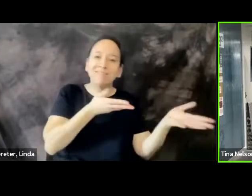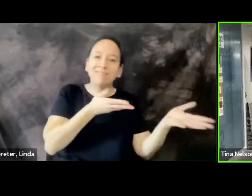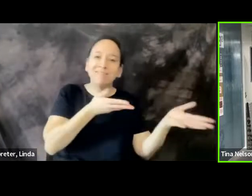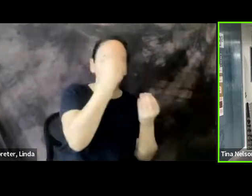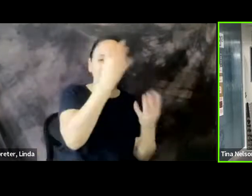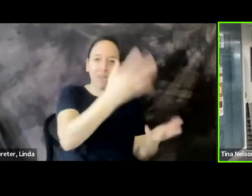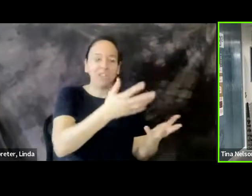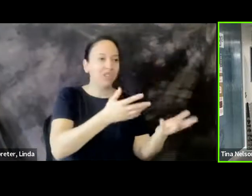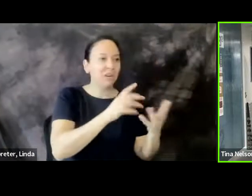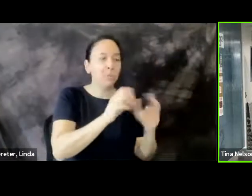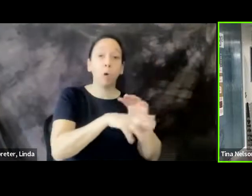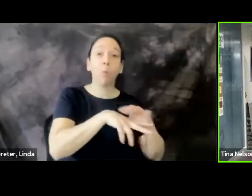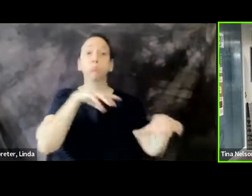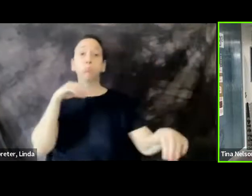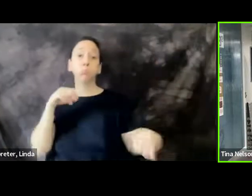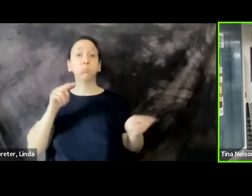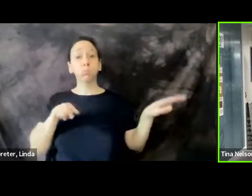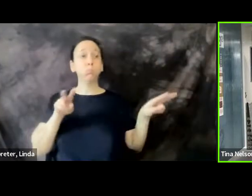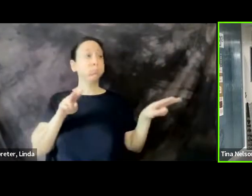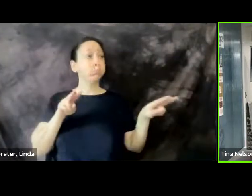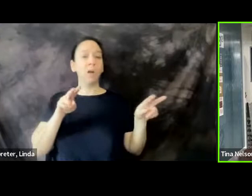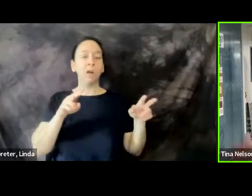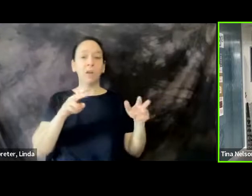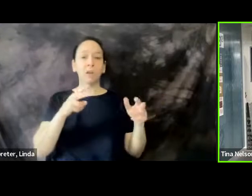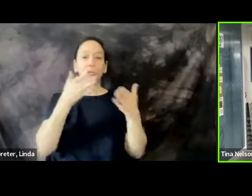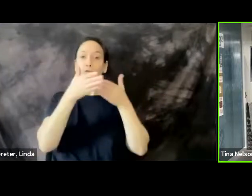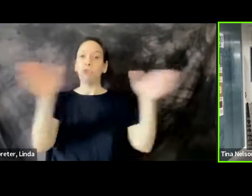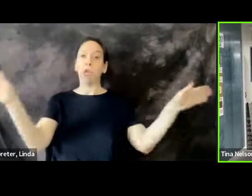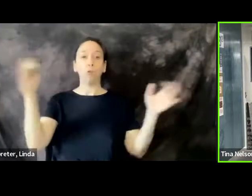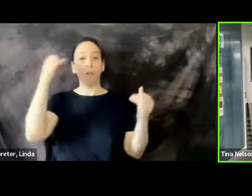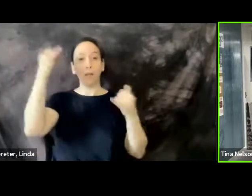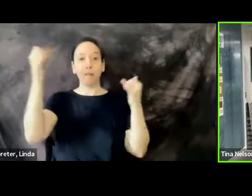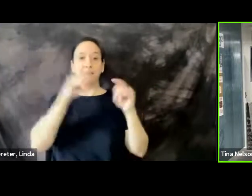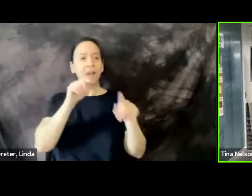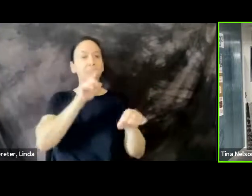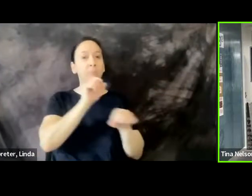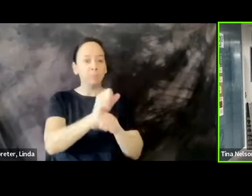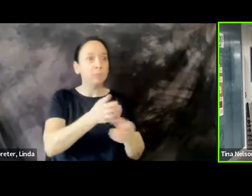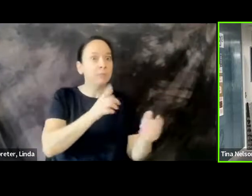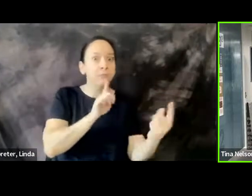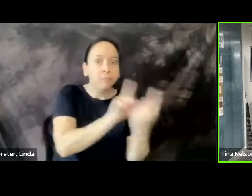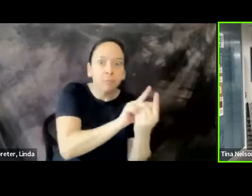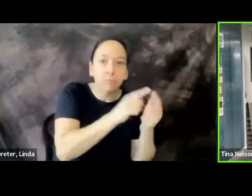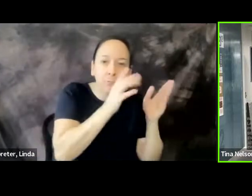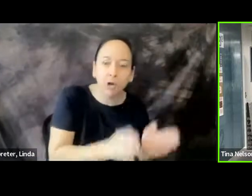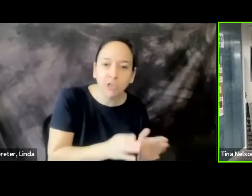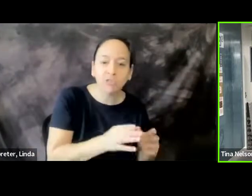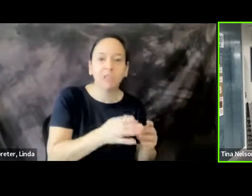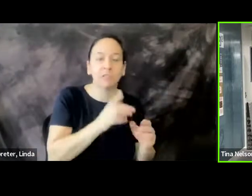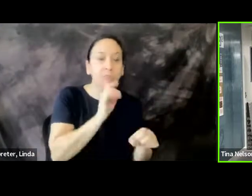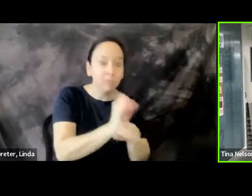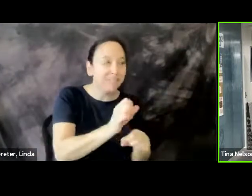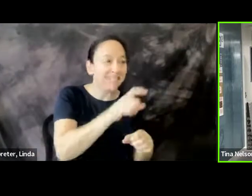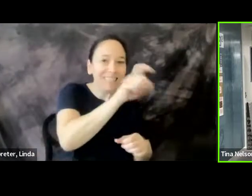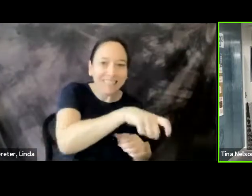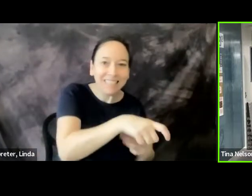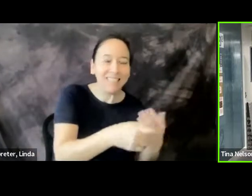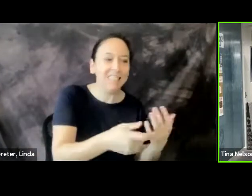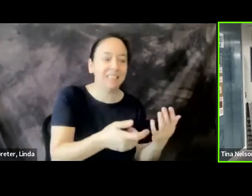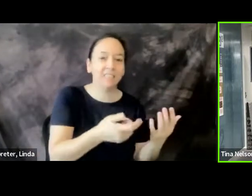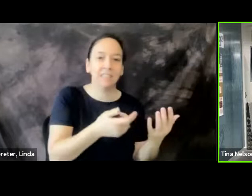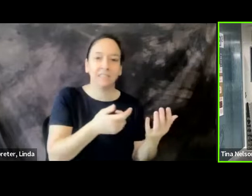connections with the beneficiaries that actually end up with a result that actually reflects the need of the